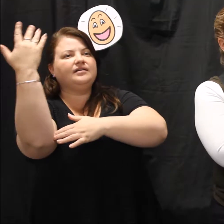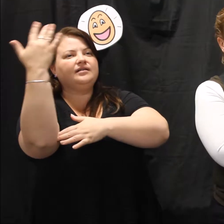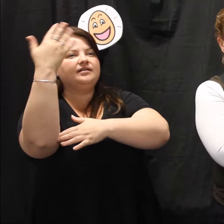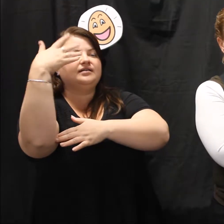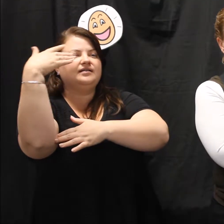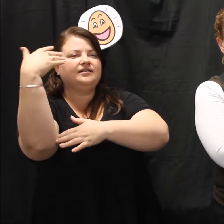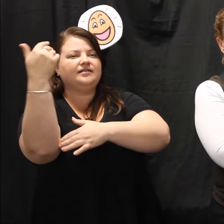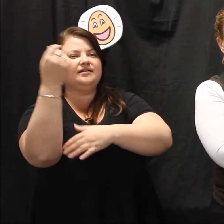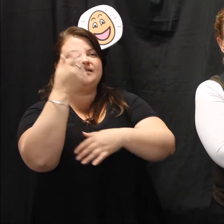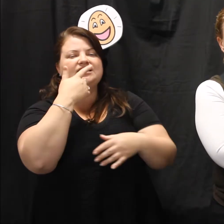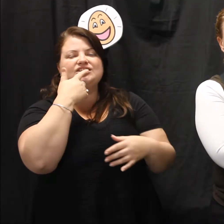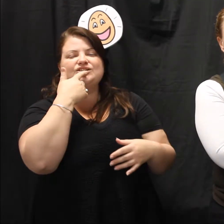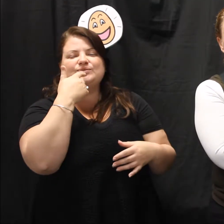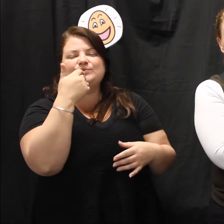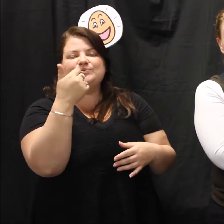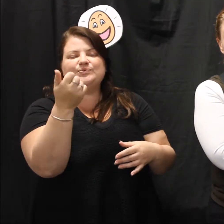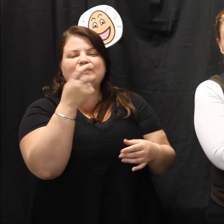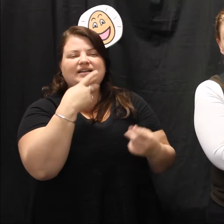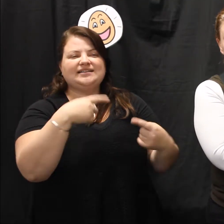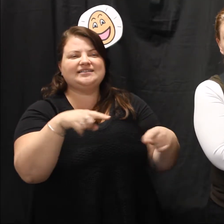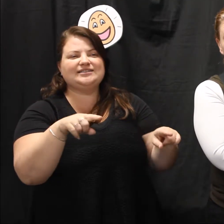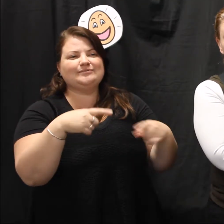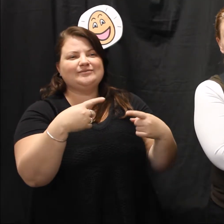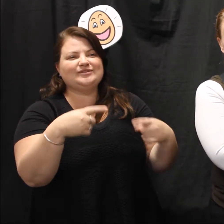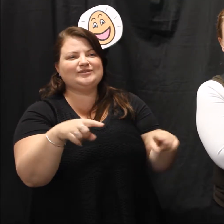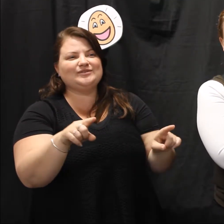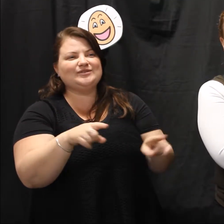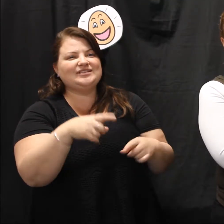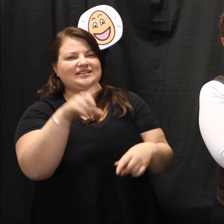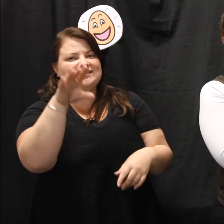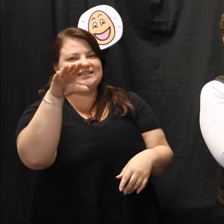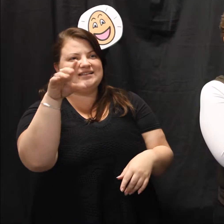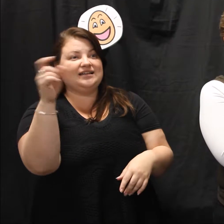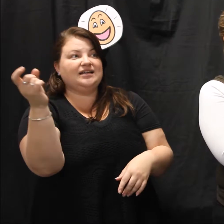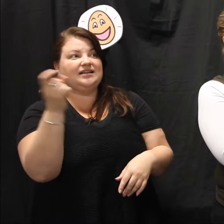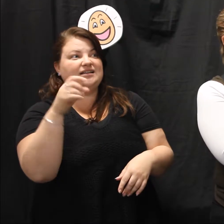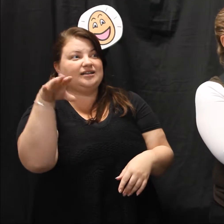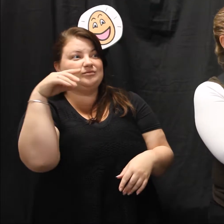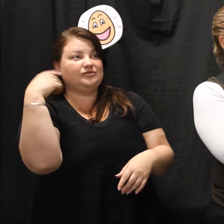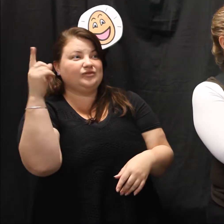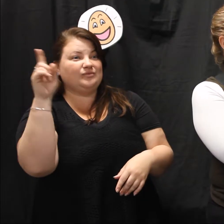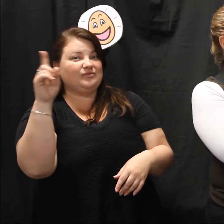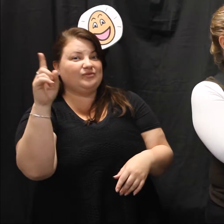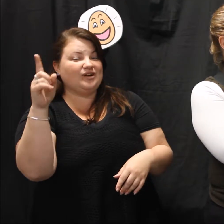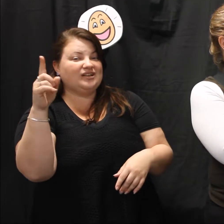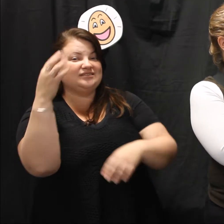sweetest music is the branches in the breeze.